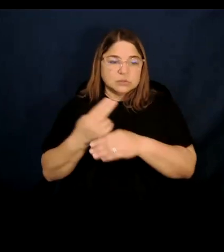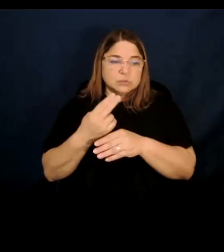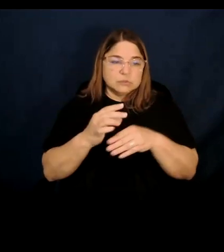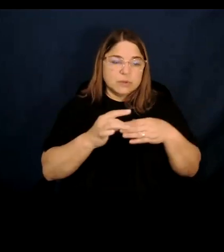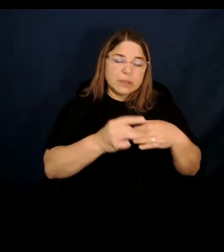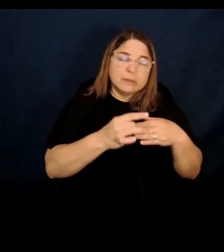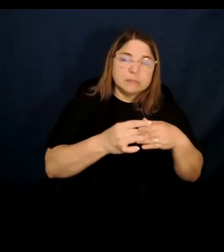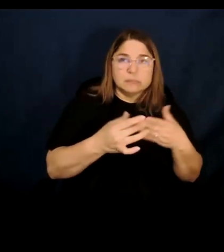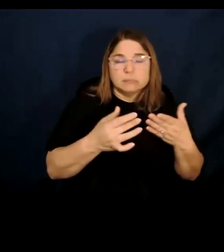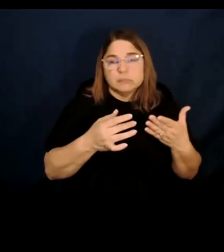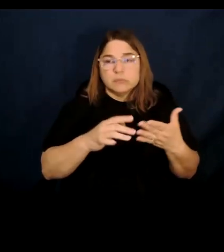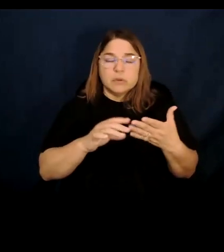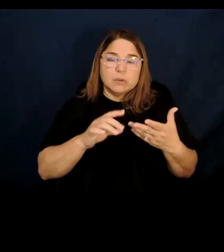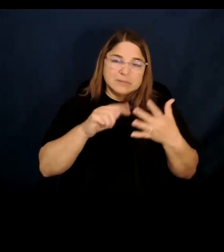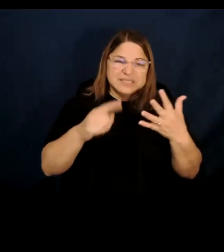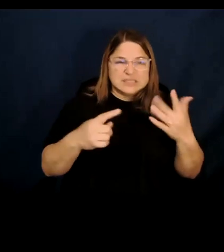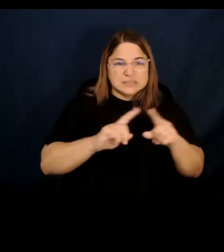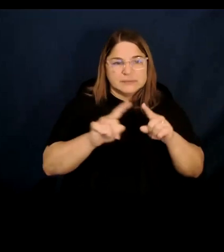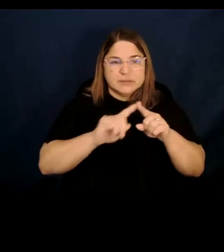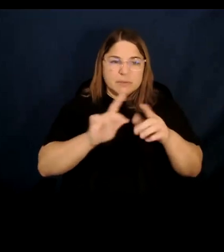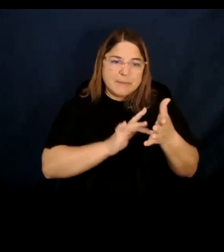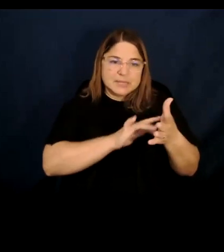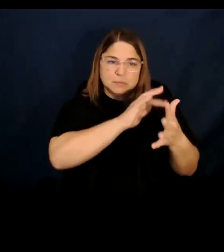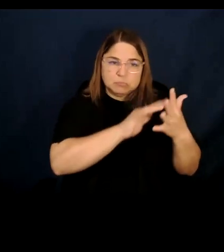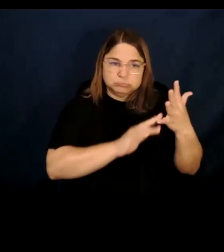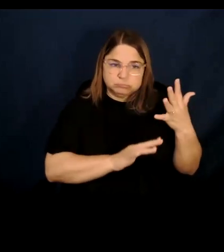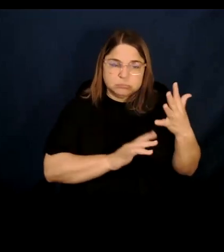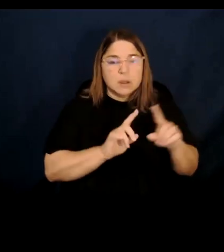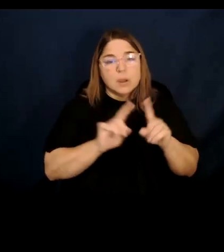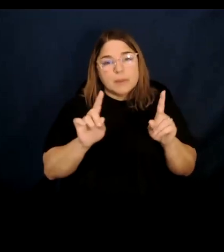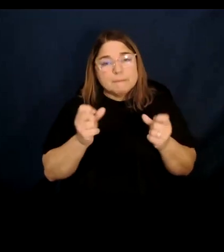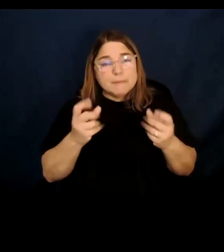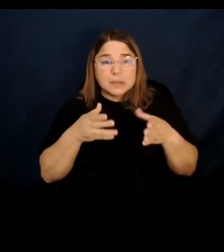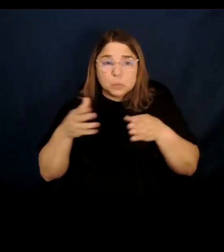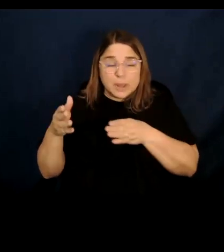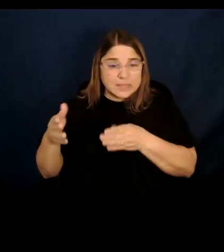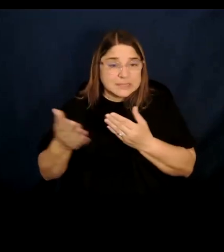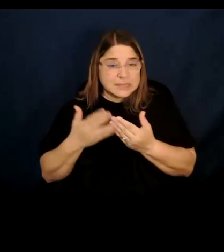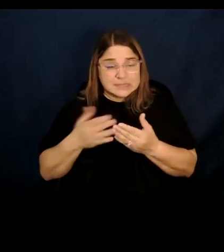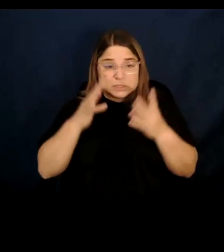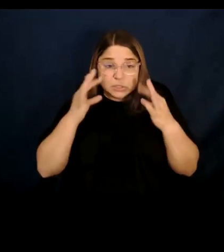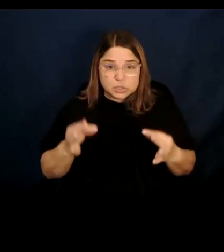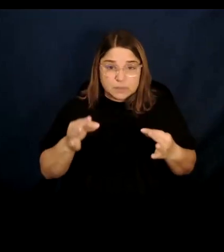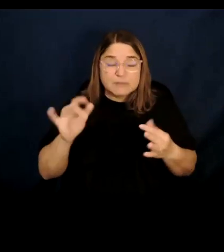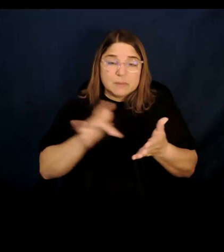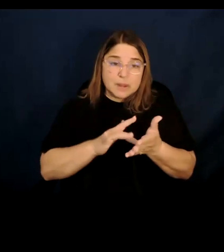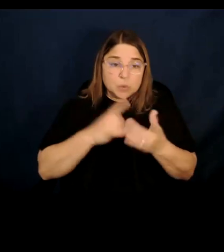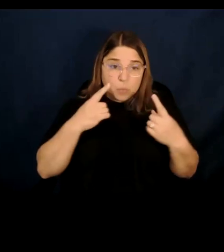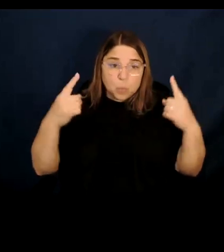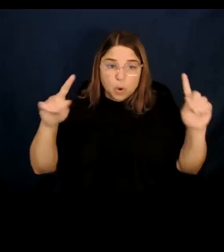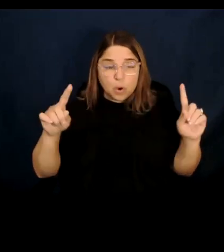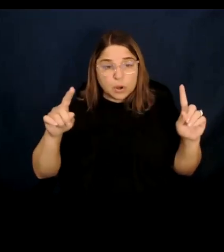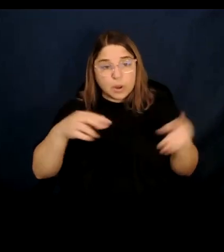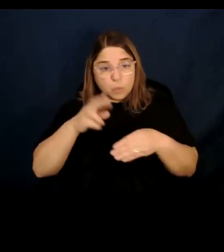reflux with proton pump inhibitors. But in many ways, it's relatively easy to determine if these medications are in fact working and resulting